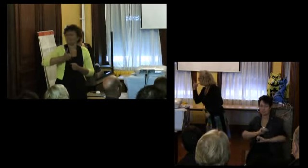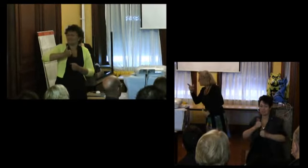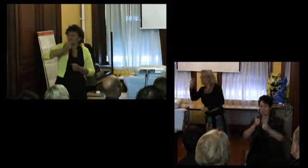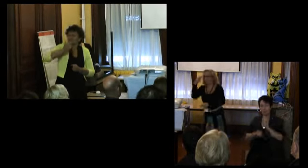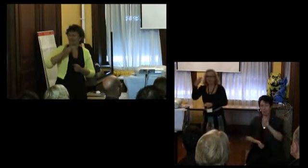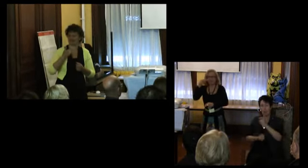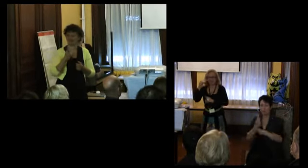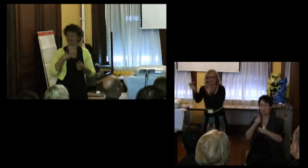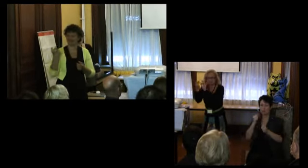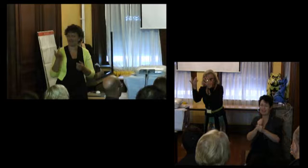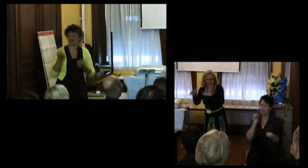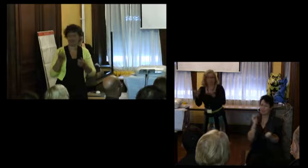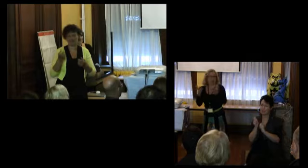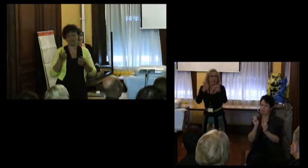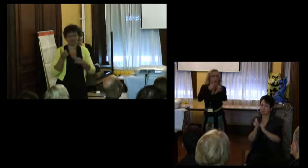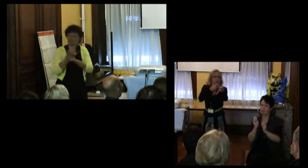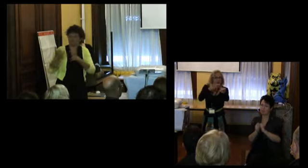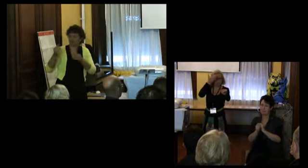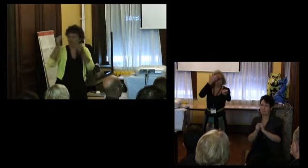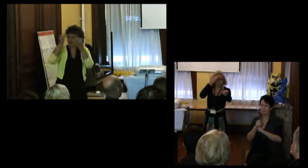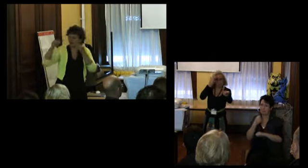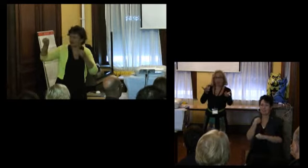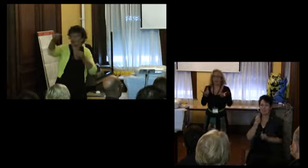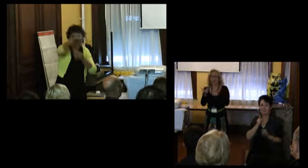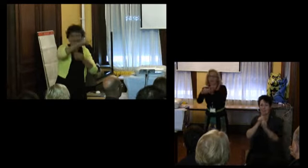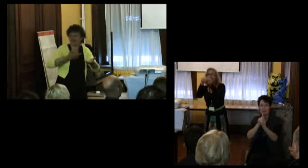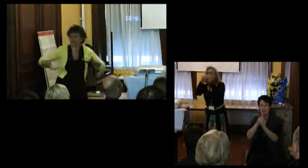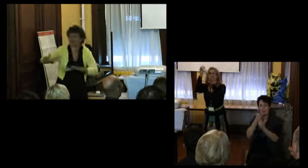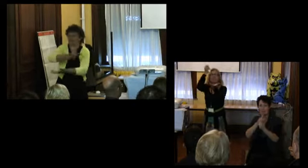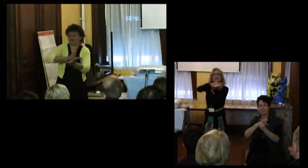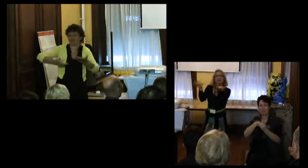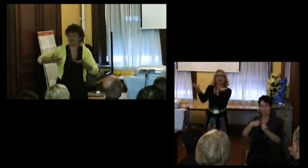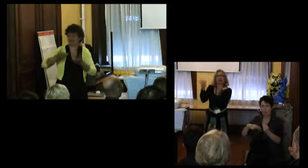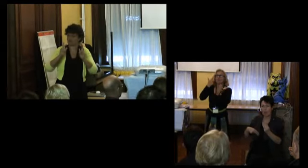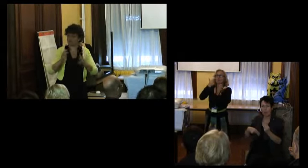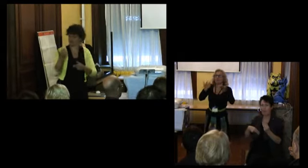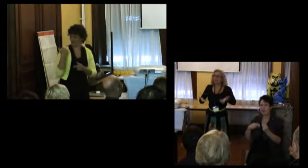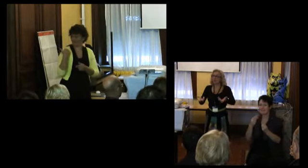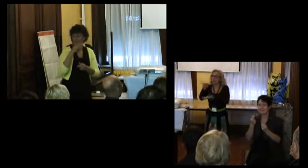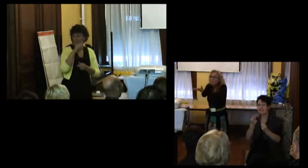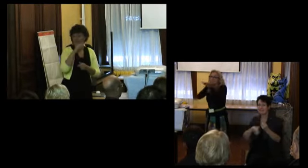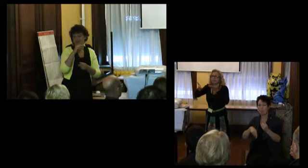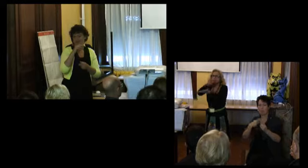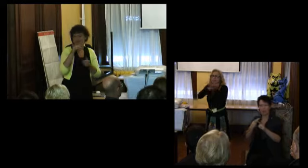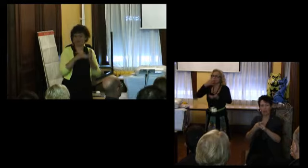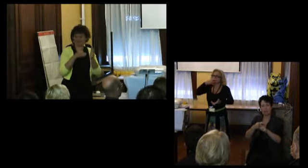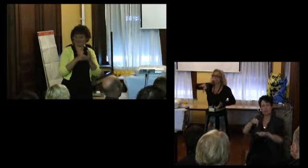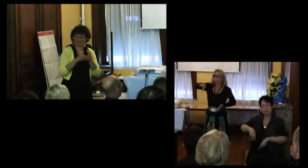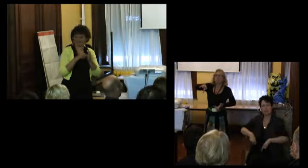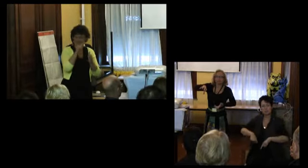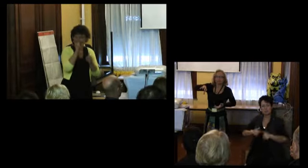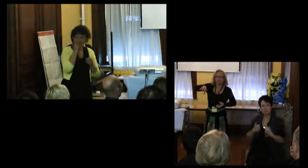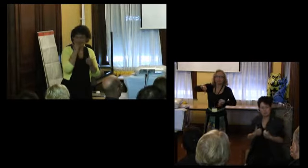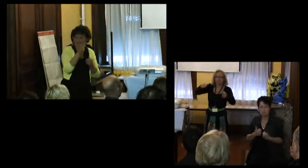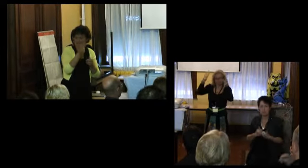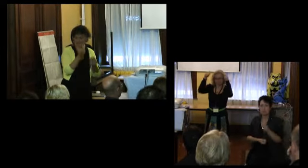people as we met people in Norway on November. I know some of the persons here from England.